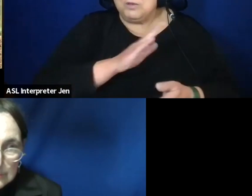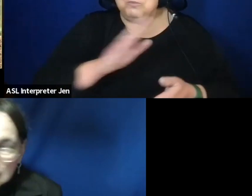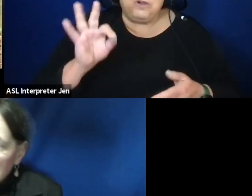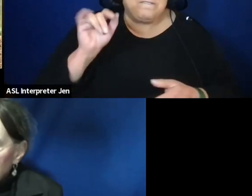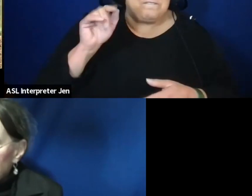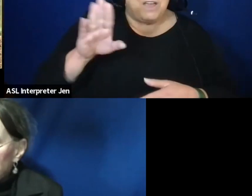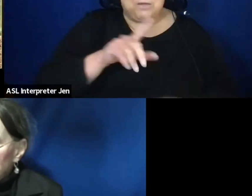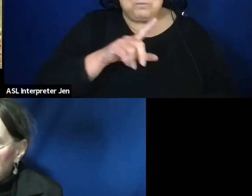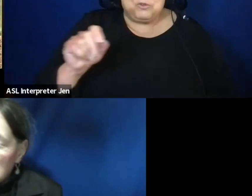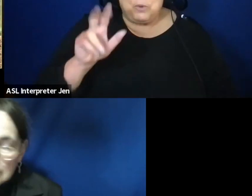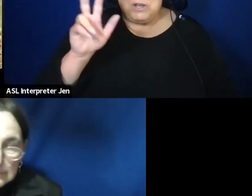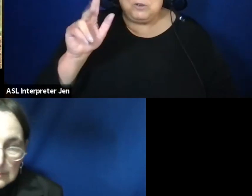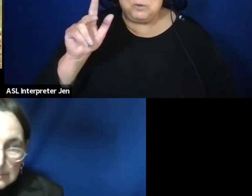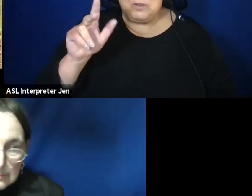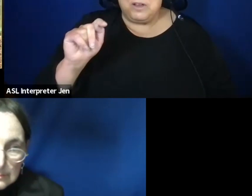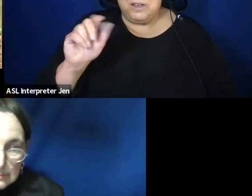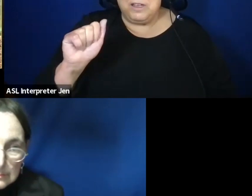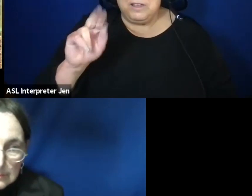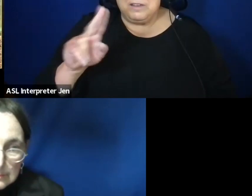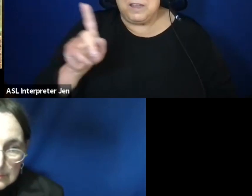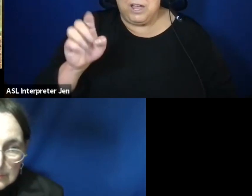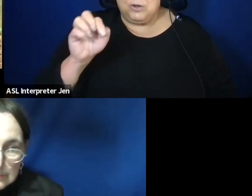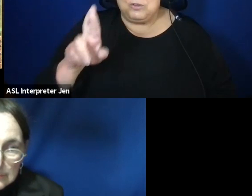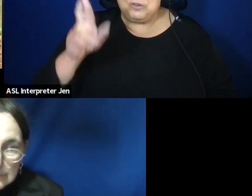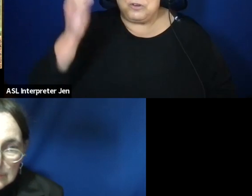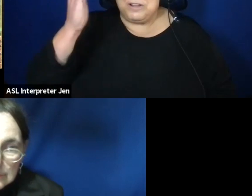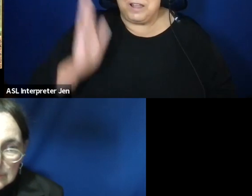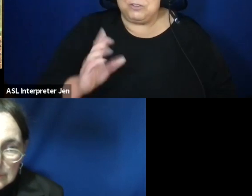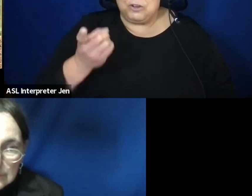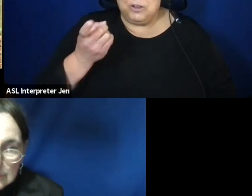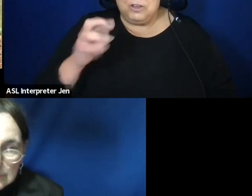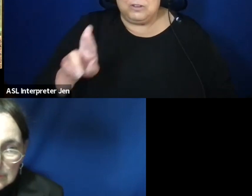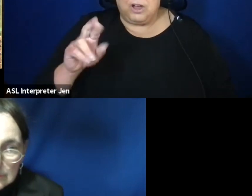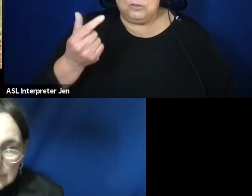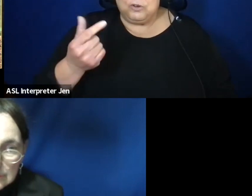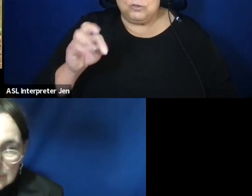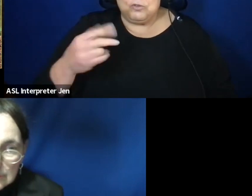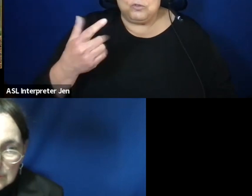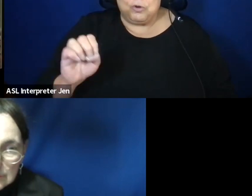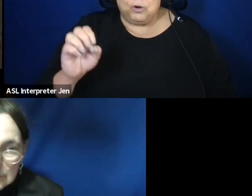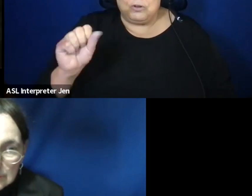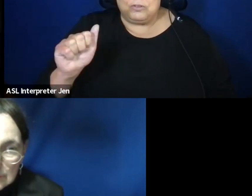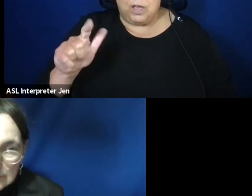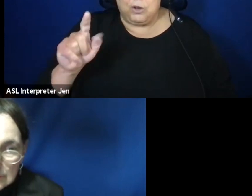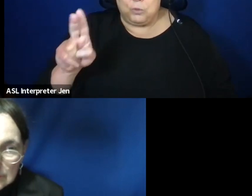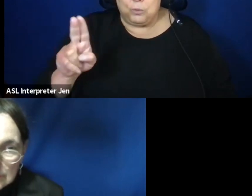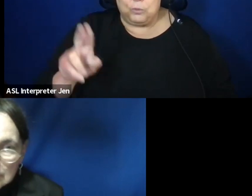fabulous 2023 Tauzer lecturer, Dr. Brook.